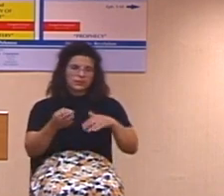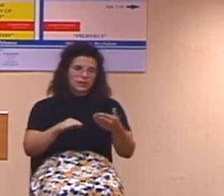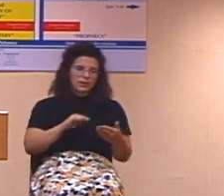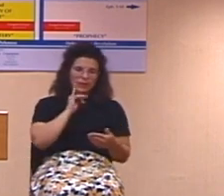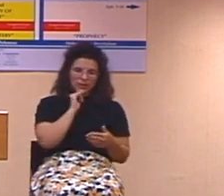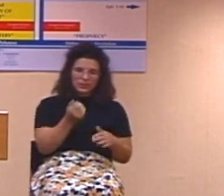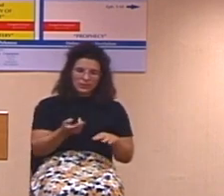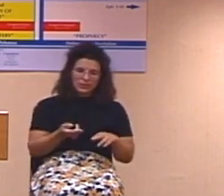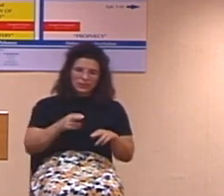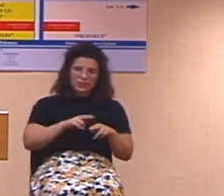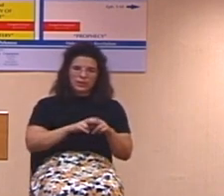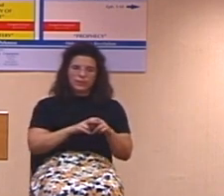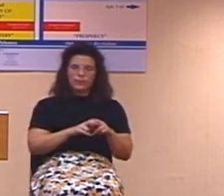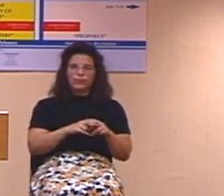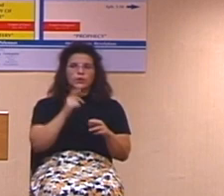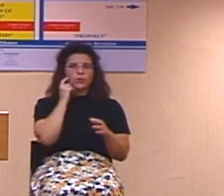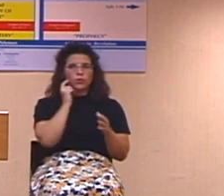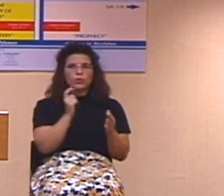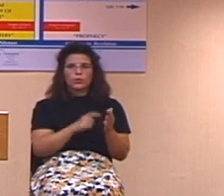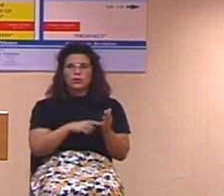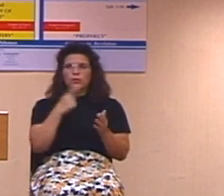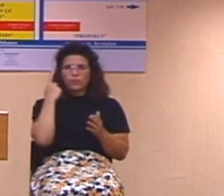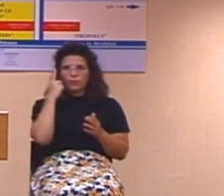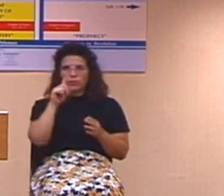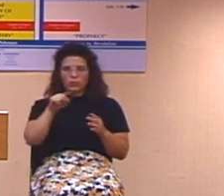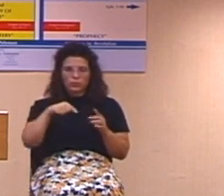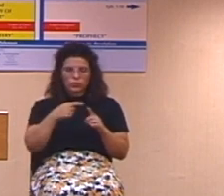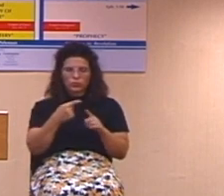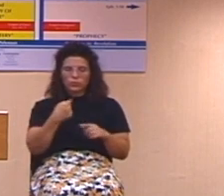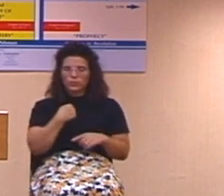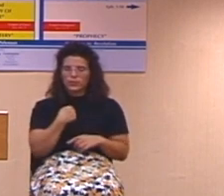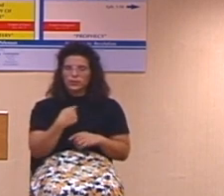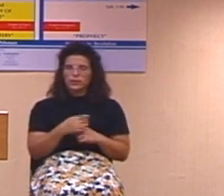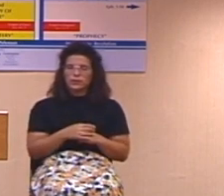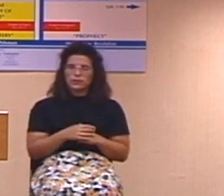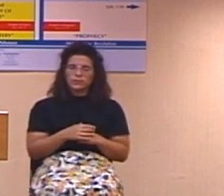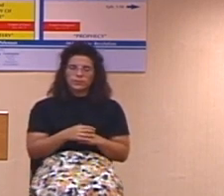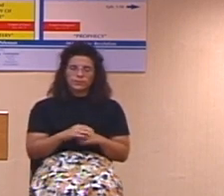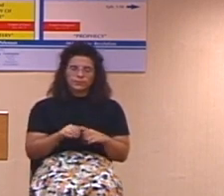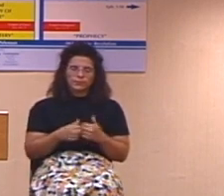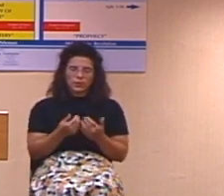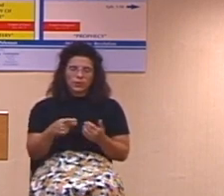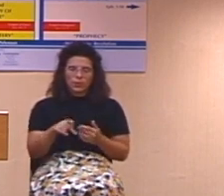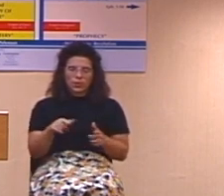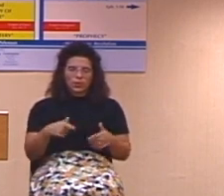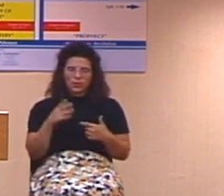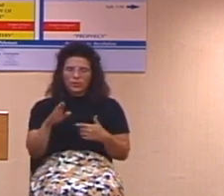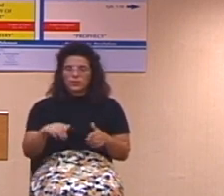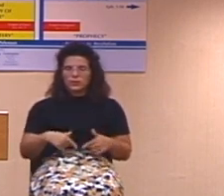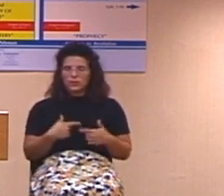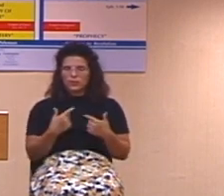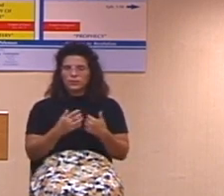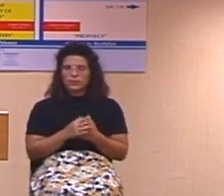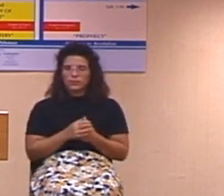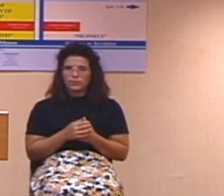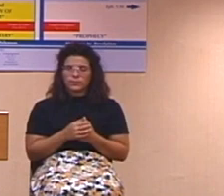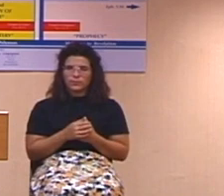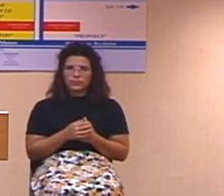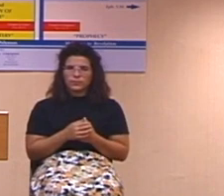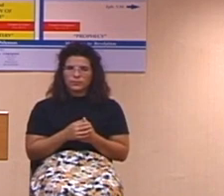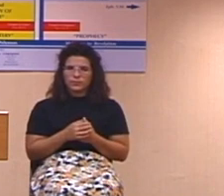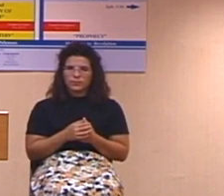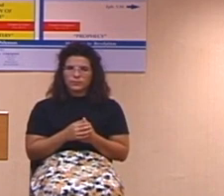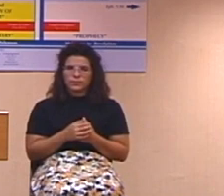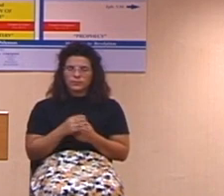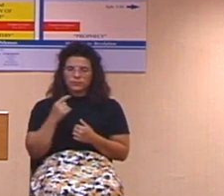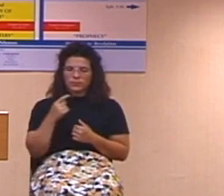gain. Notice, for to me. How did Paul live his life? He